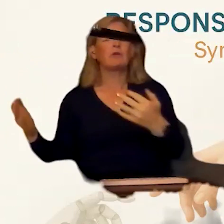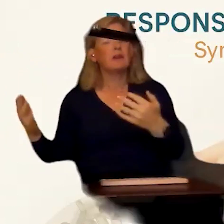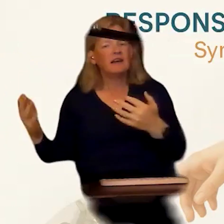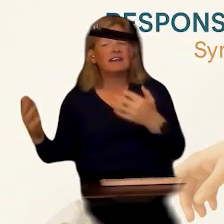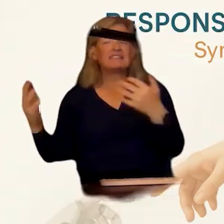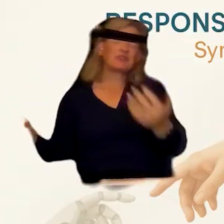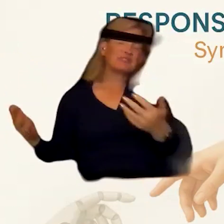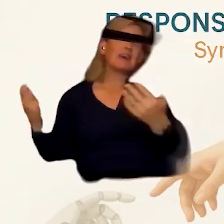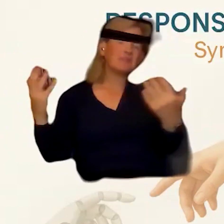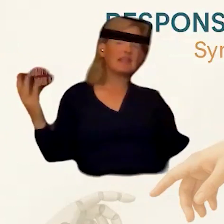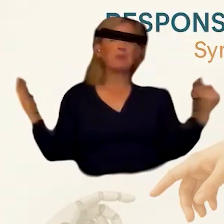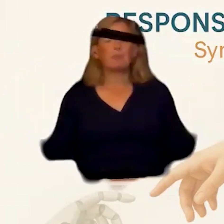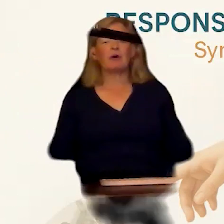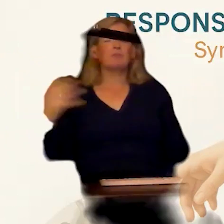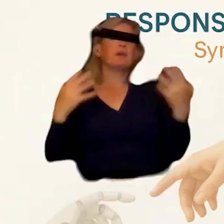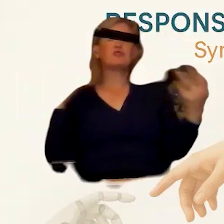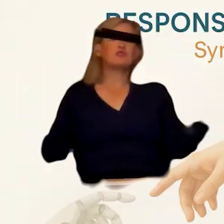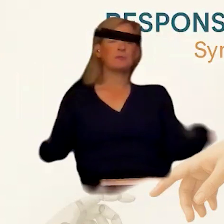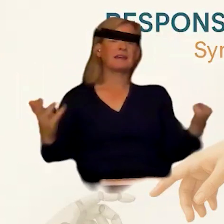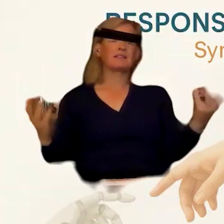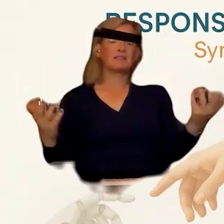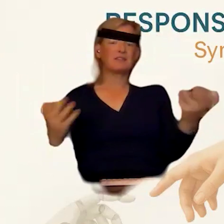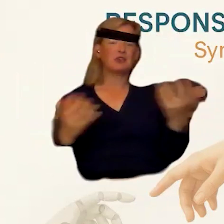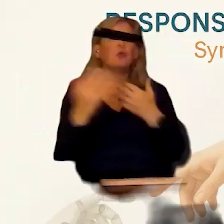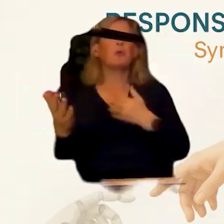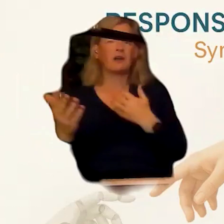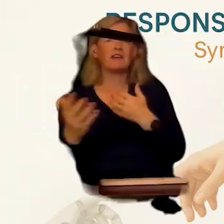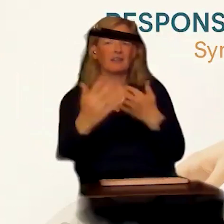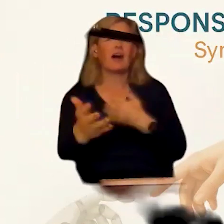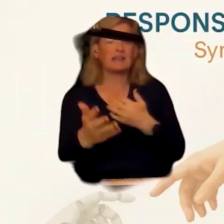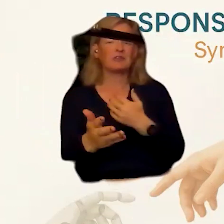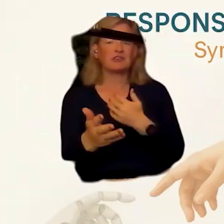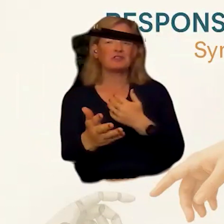data. Well, it turns out they were built assuming